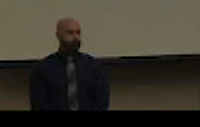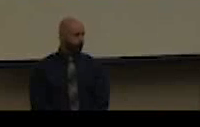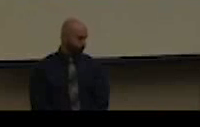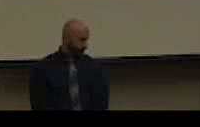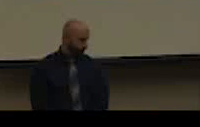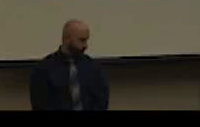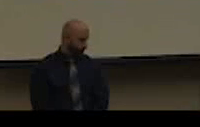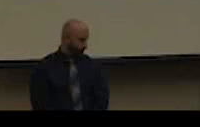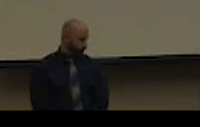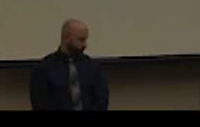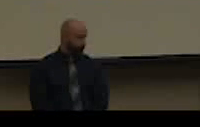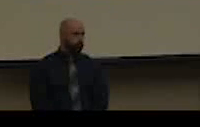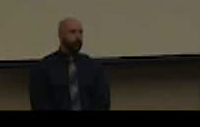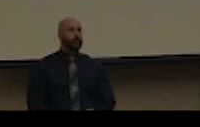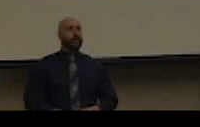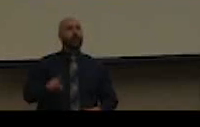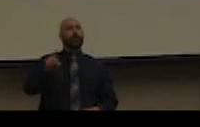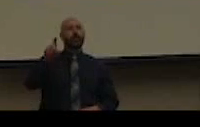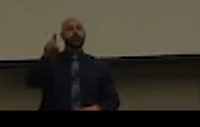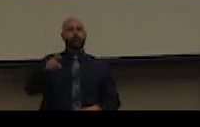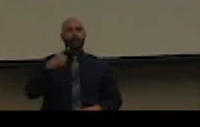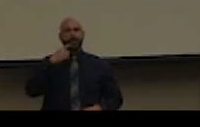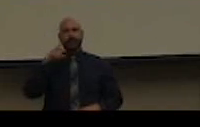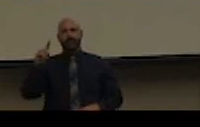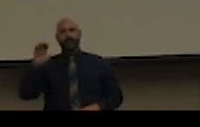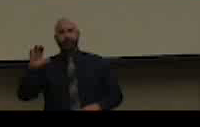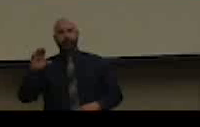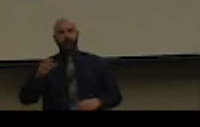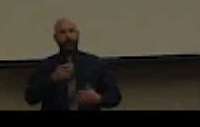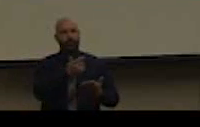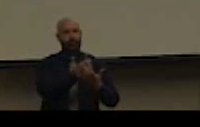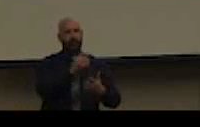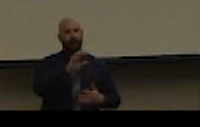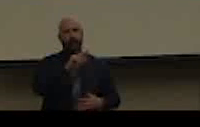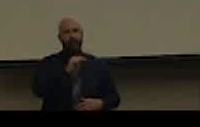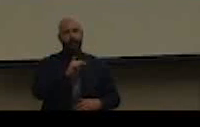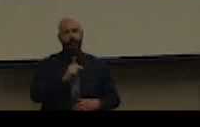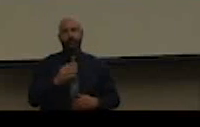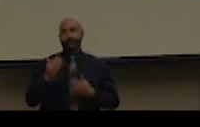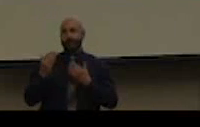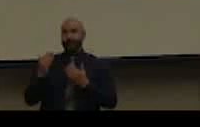It should say December. Thank you.